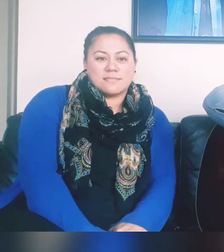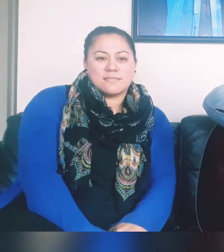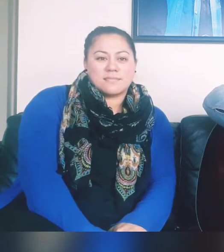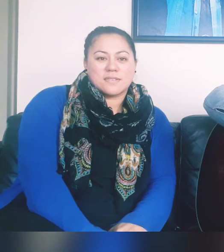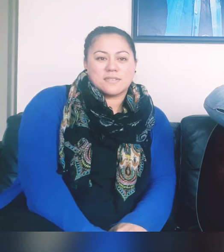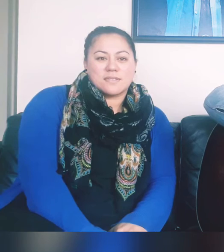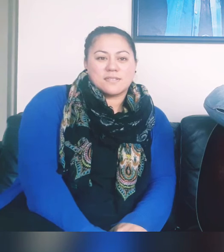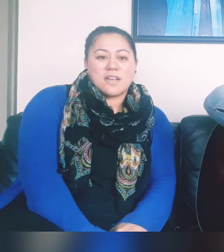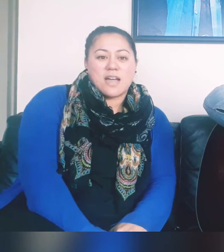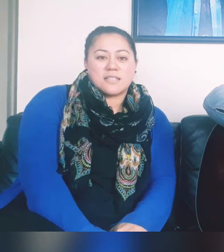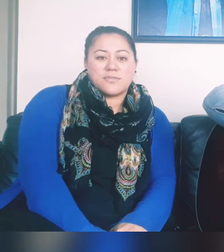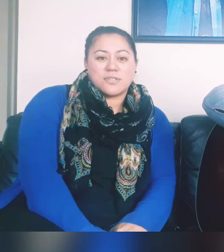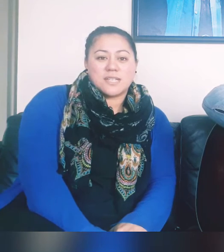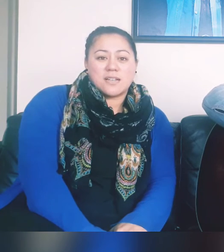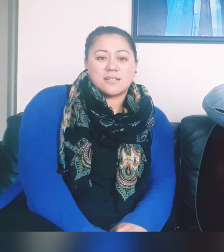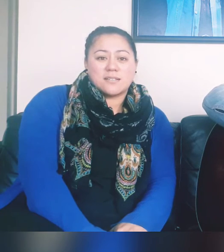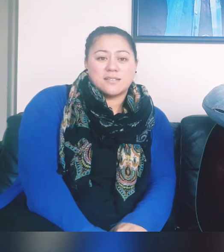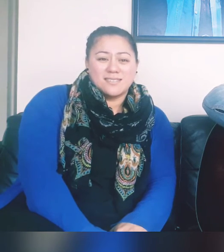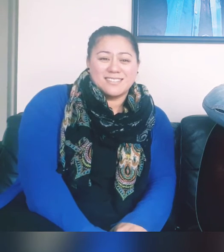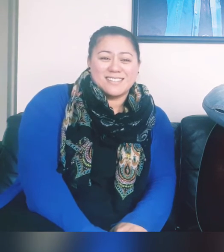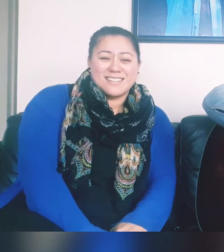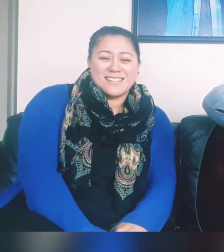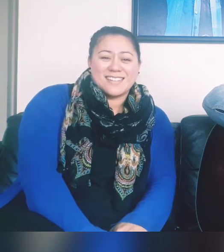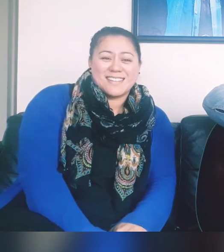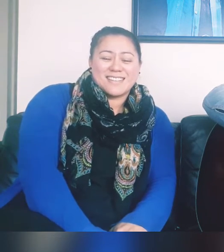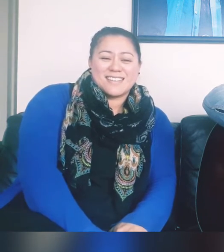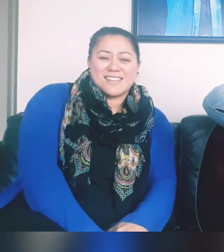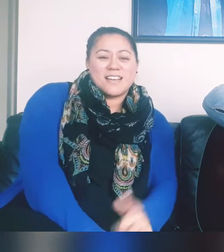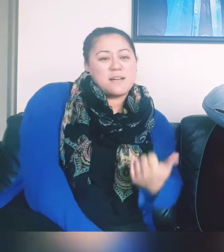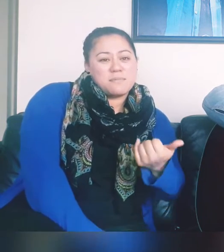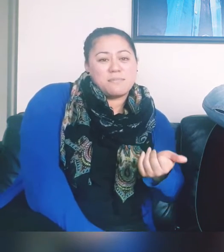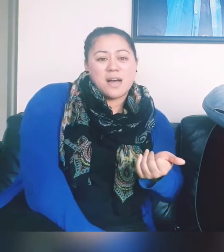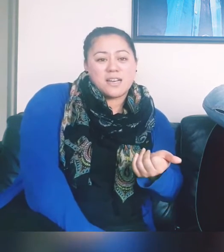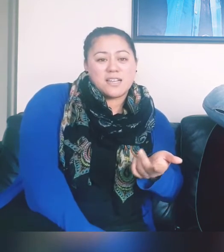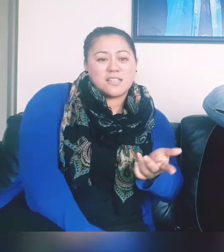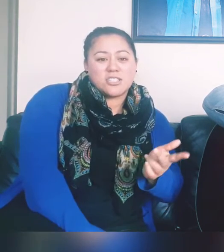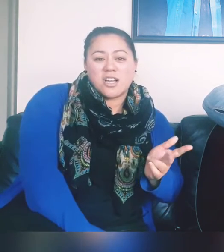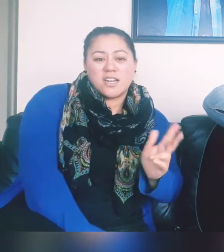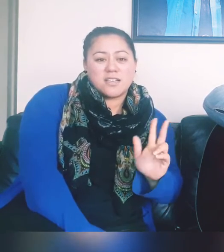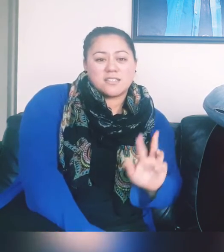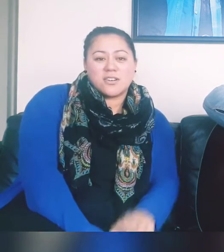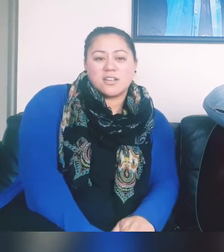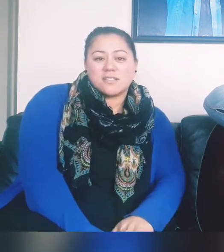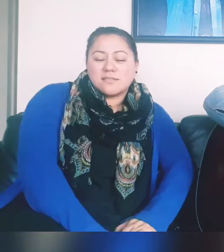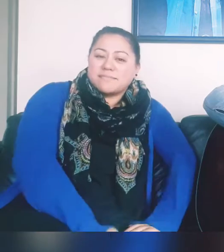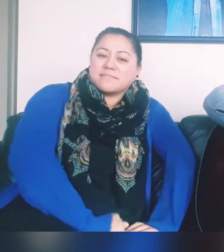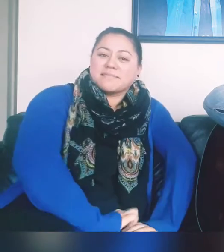fruit salads. Ngāti fruit salads. Ngāti fruit salads, because we are Tongan, Maori, Māori, Chinese, Chinese, Tahitian, Cook